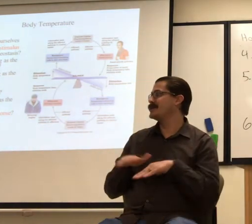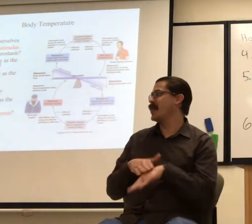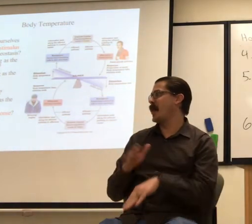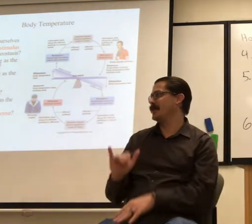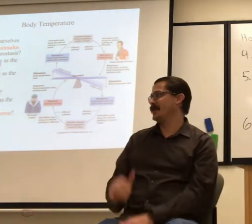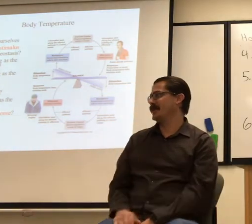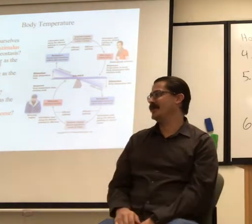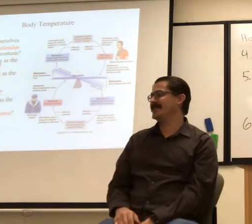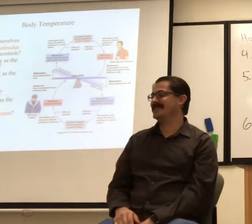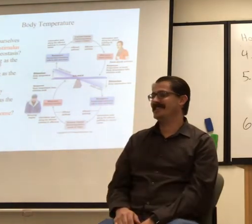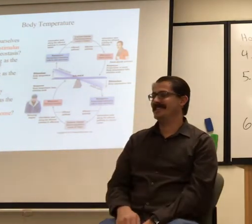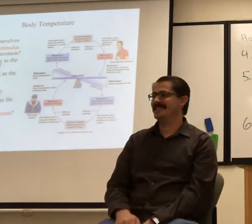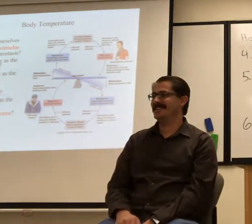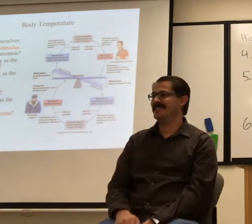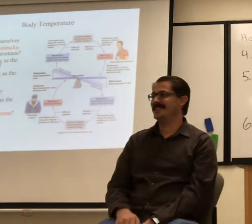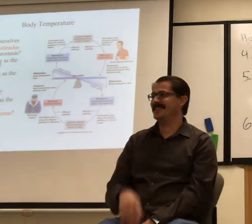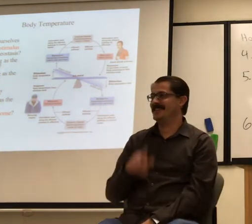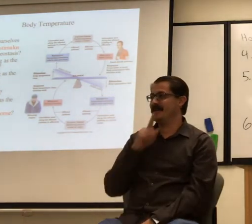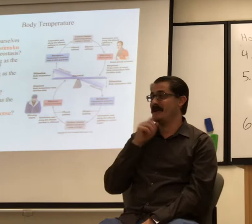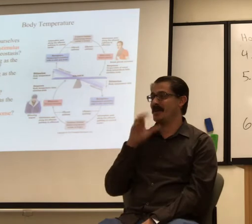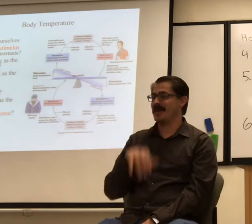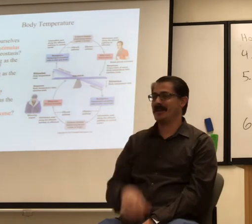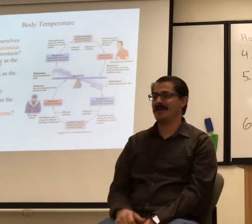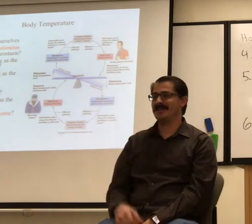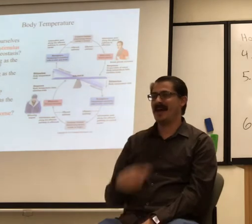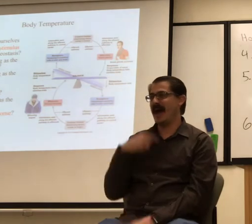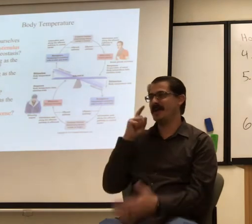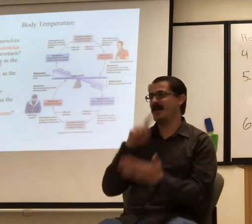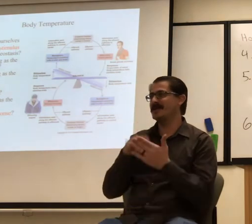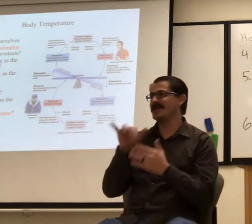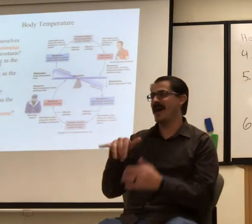Let me get my little half sheets.